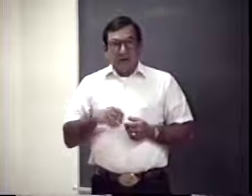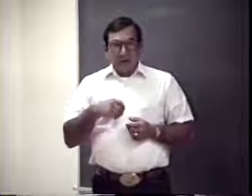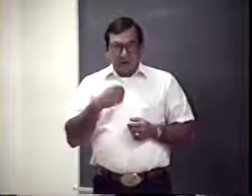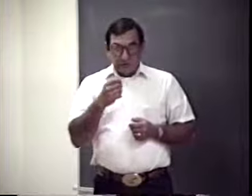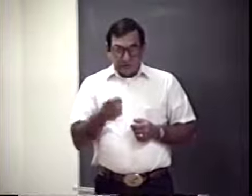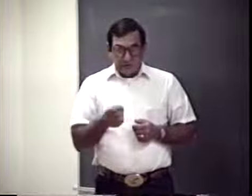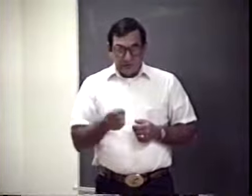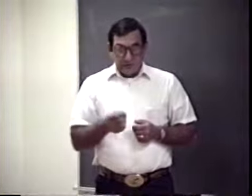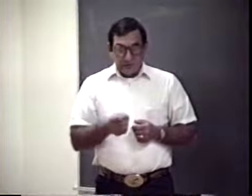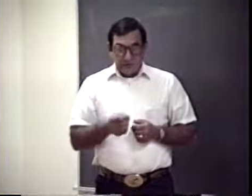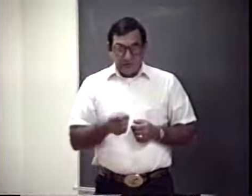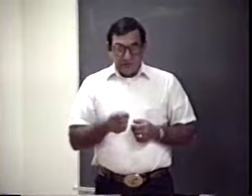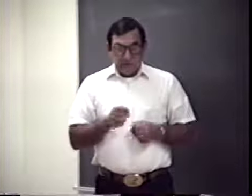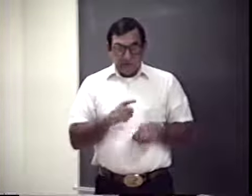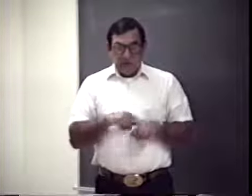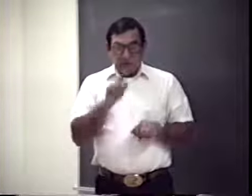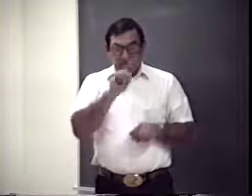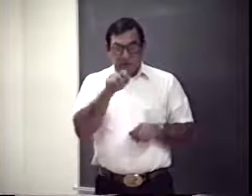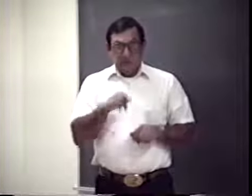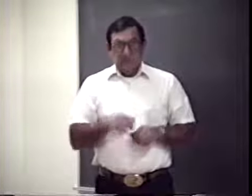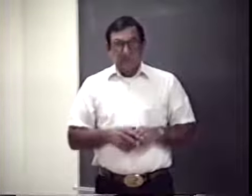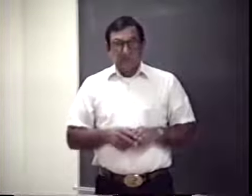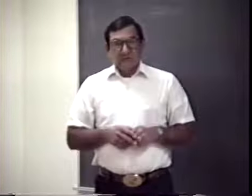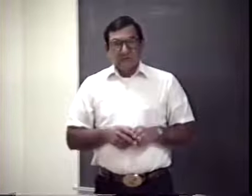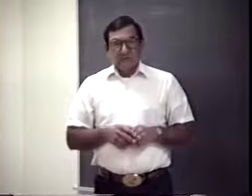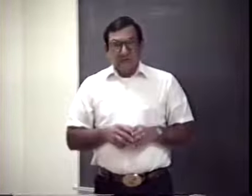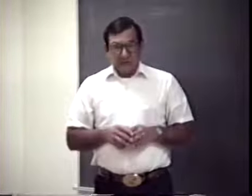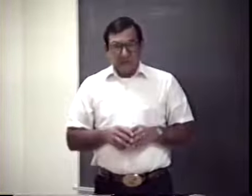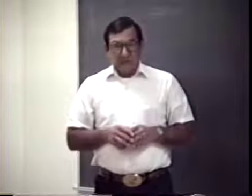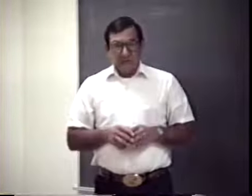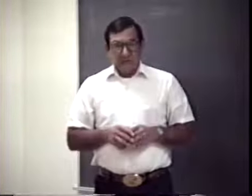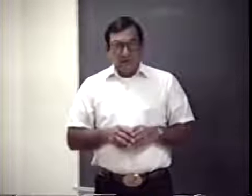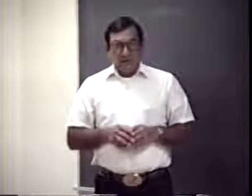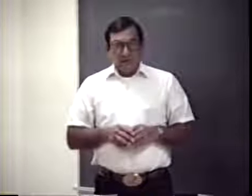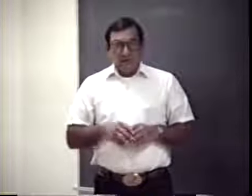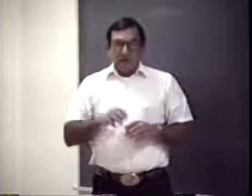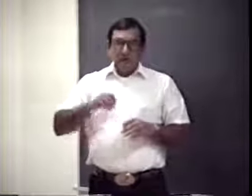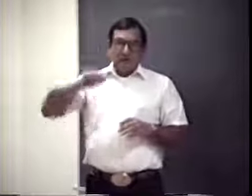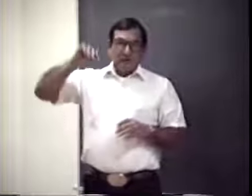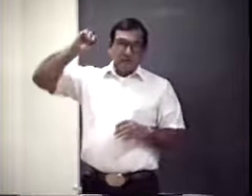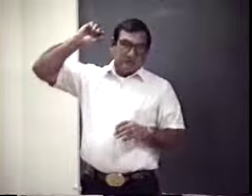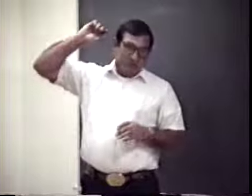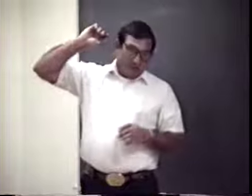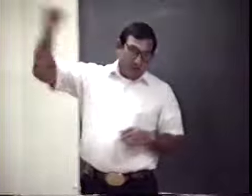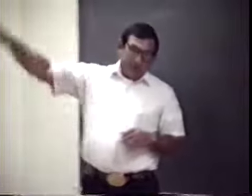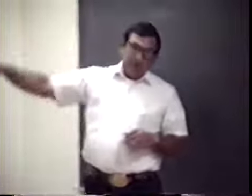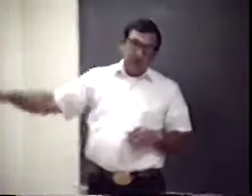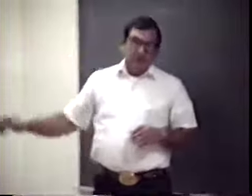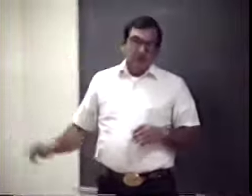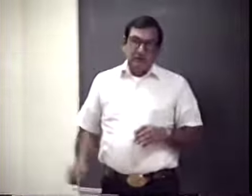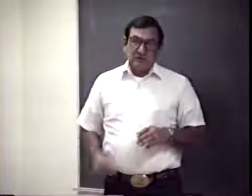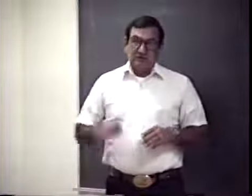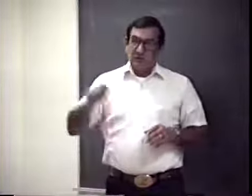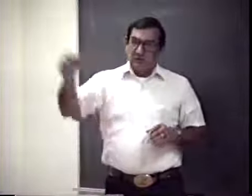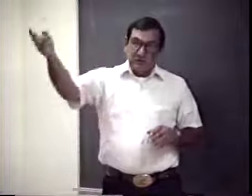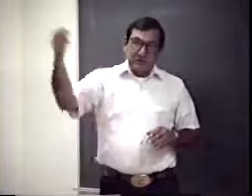learned to talk sign, to talk Indian, which was taught many, many, many years ago before the white